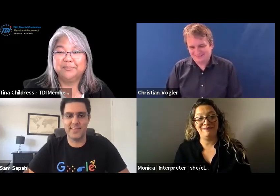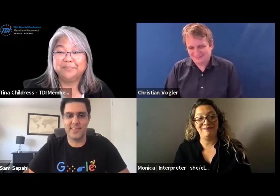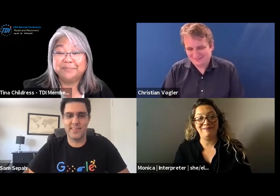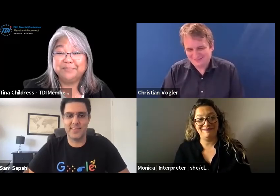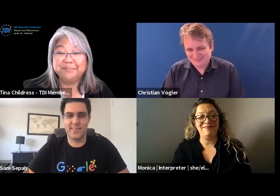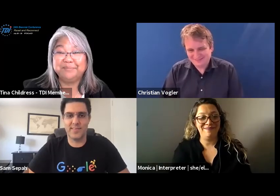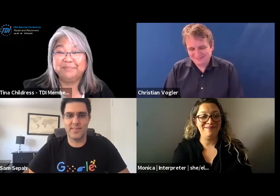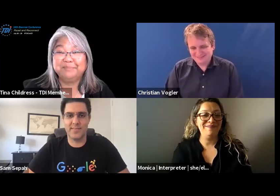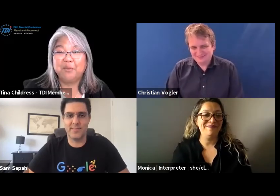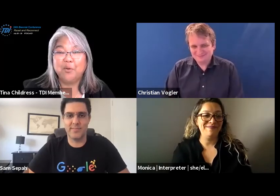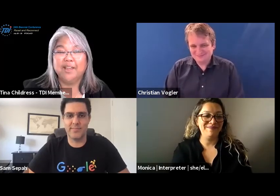today.